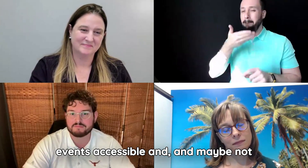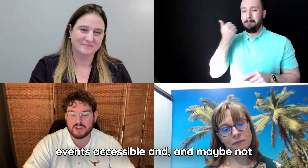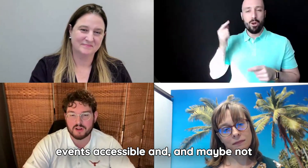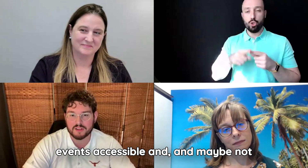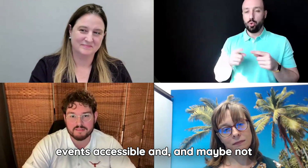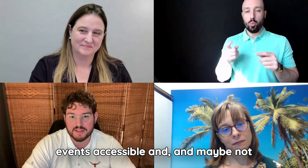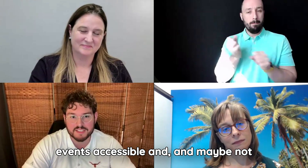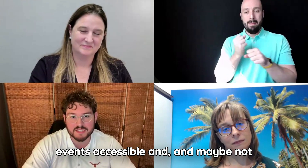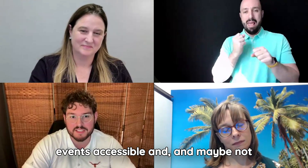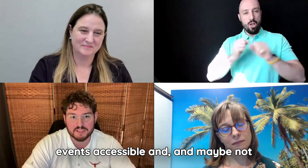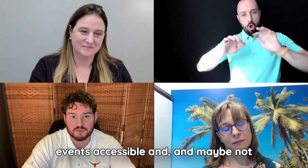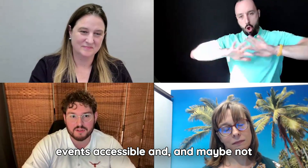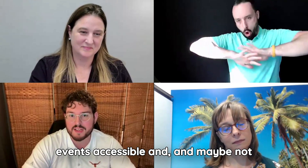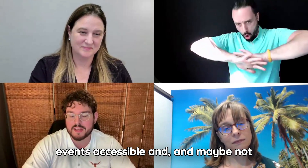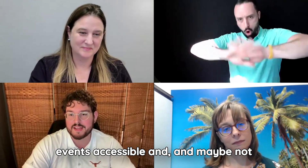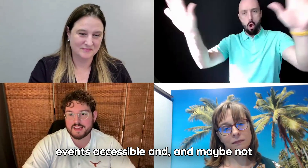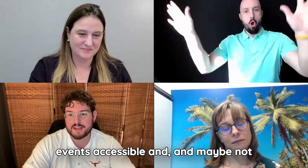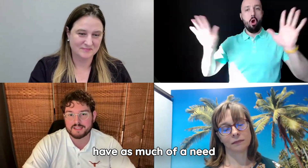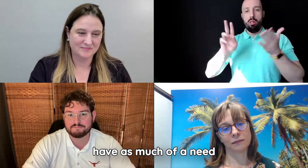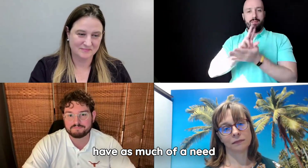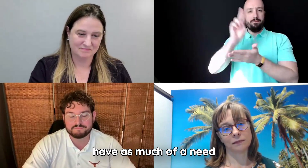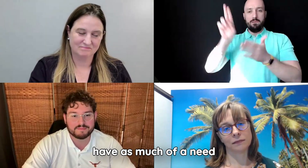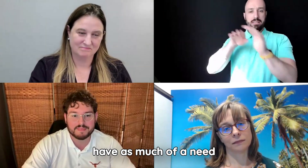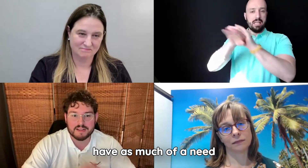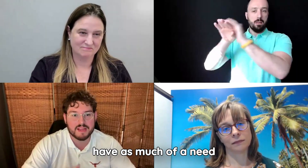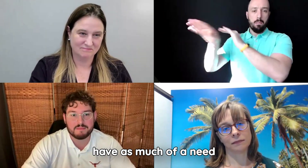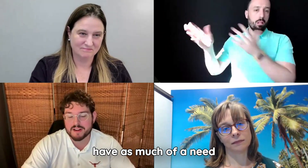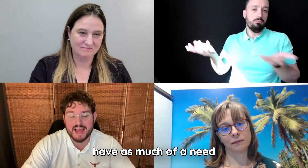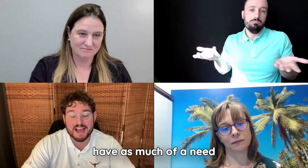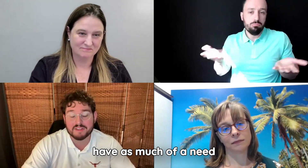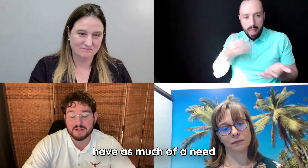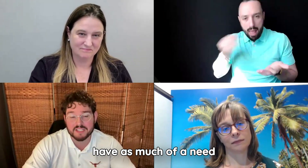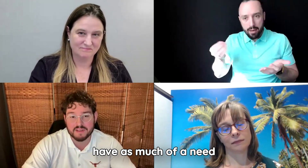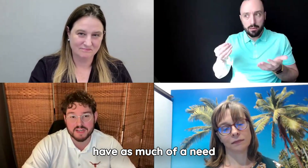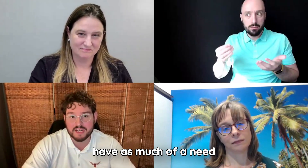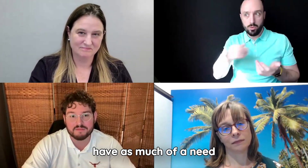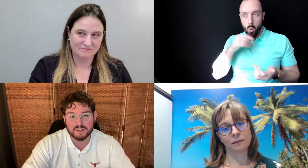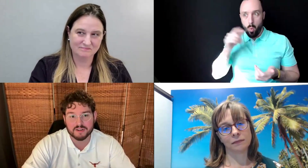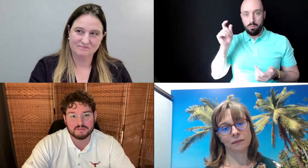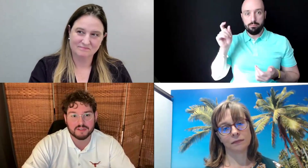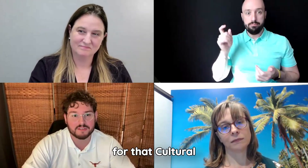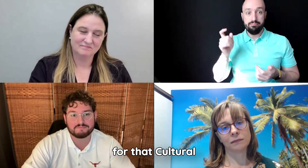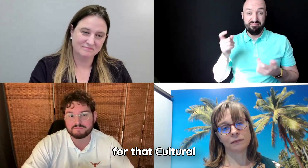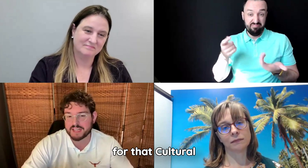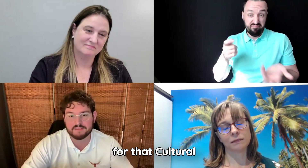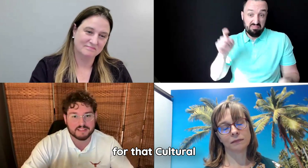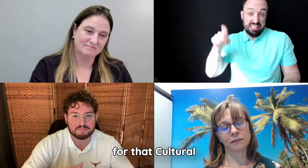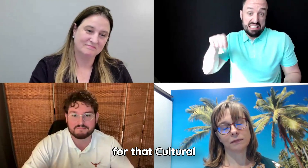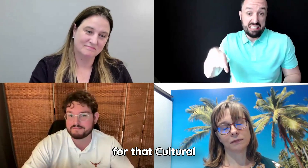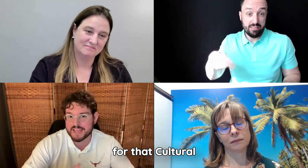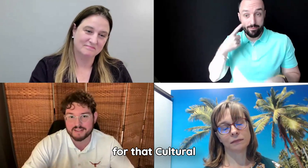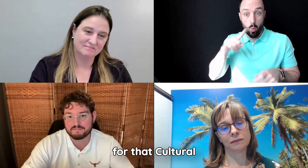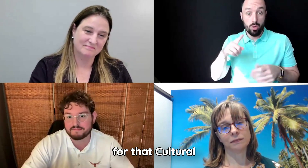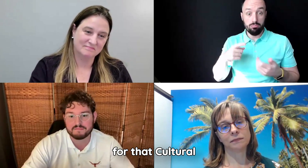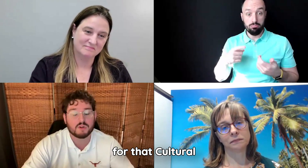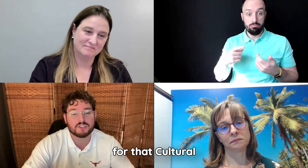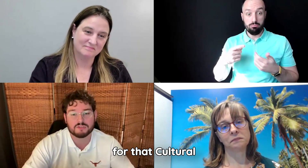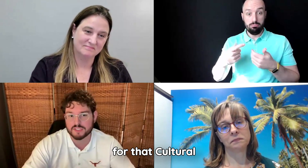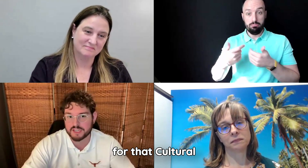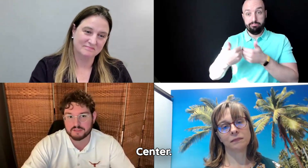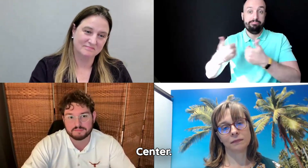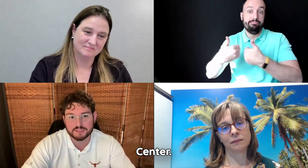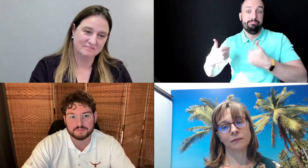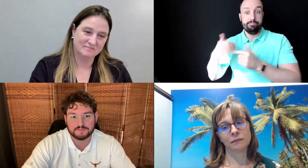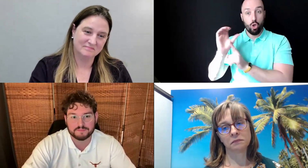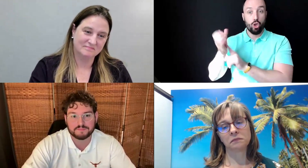make all the events accessible, and maybe not have as much of a need for kind of like that